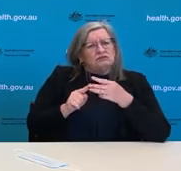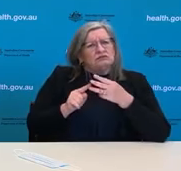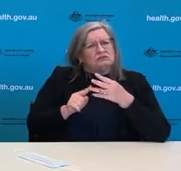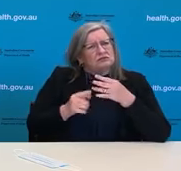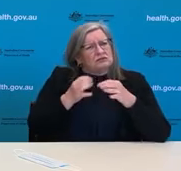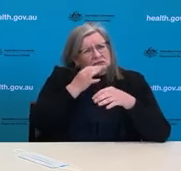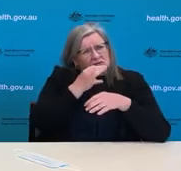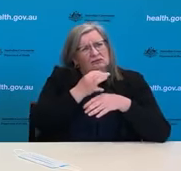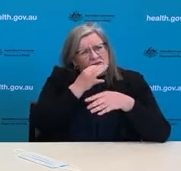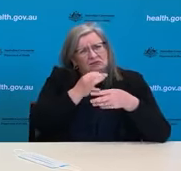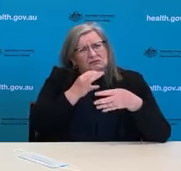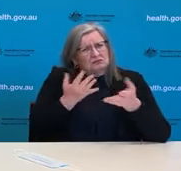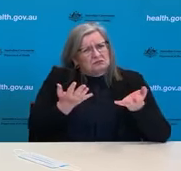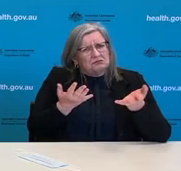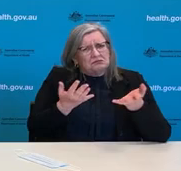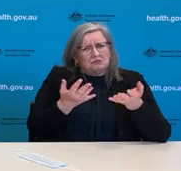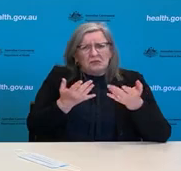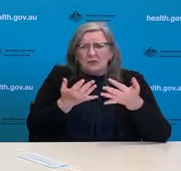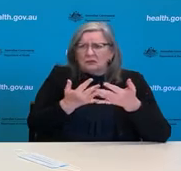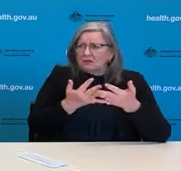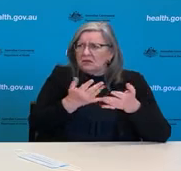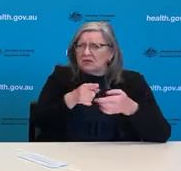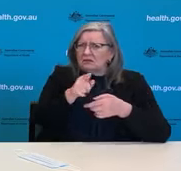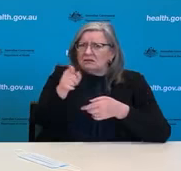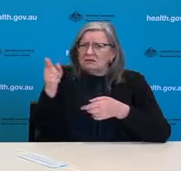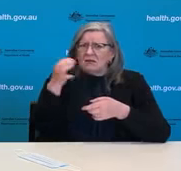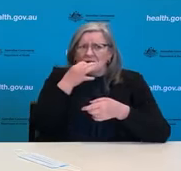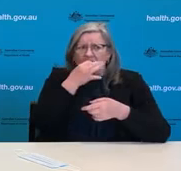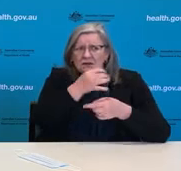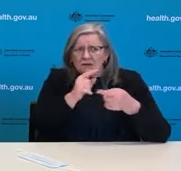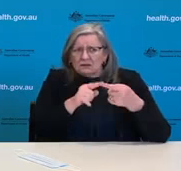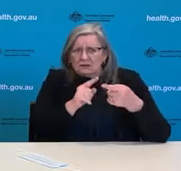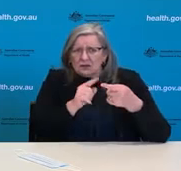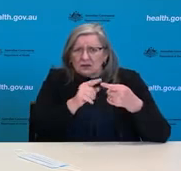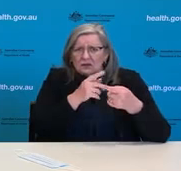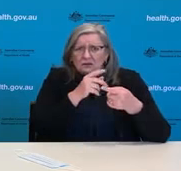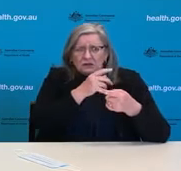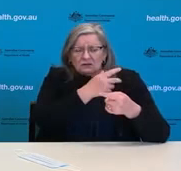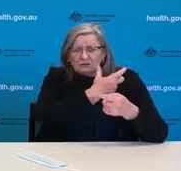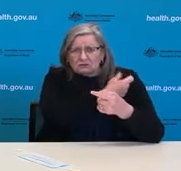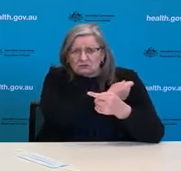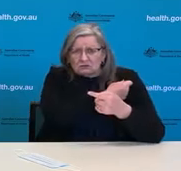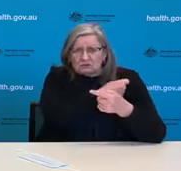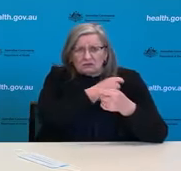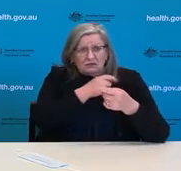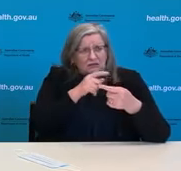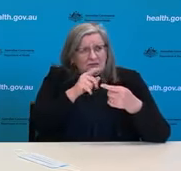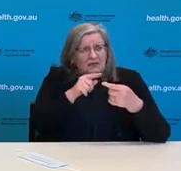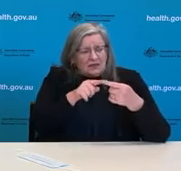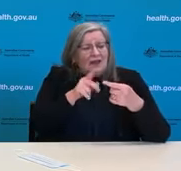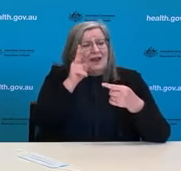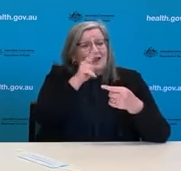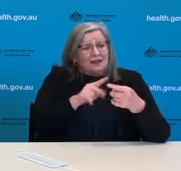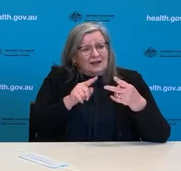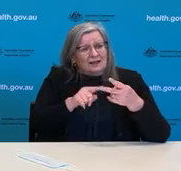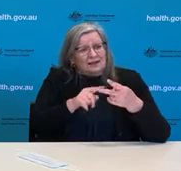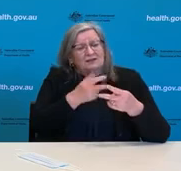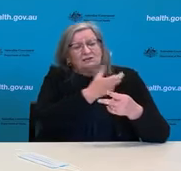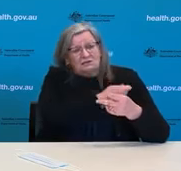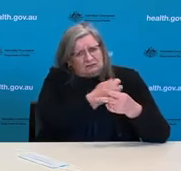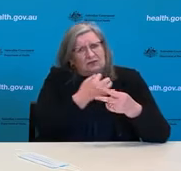asking when we're receiving both the first and the second doses of our vaccine. So please, if you have